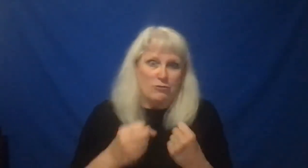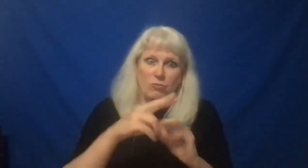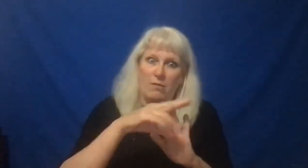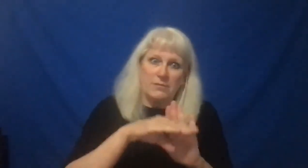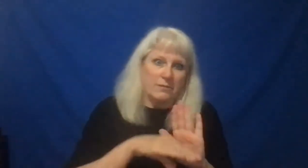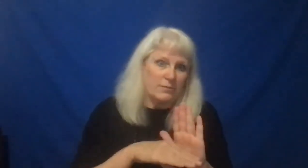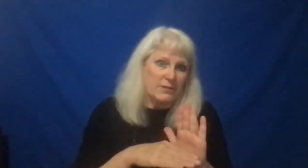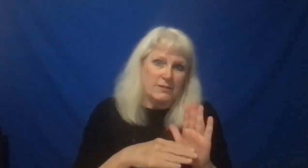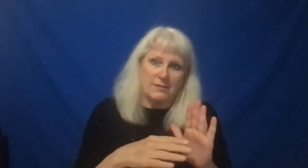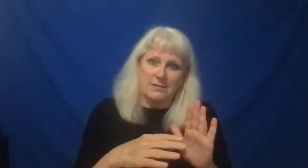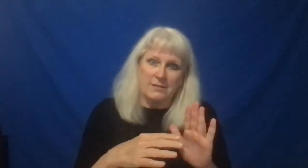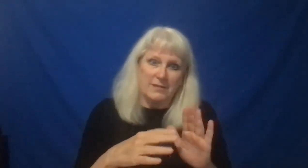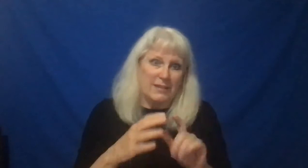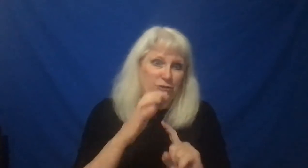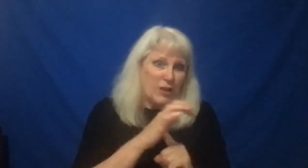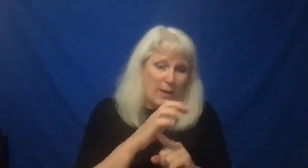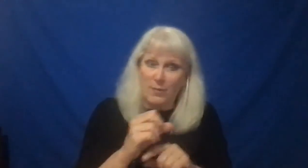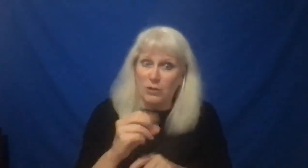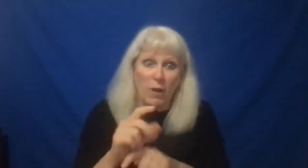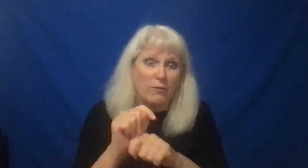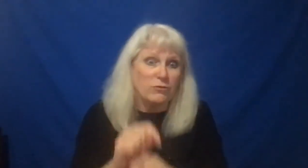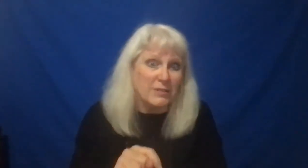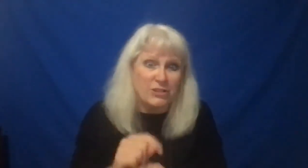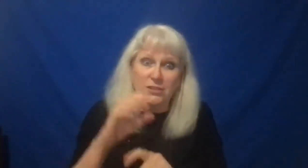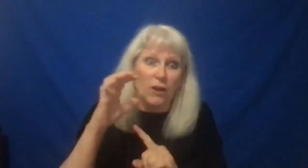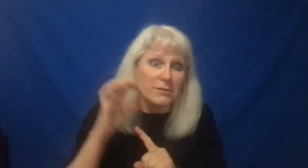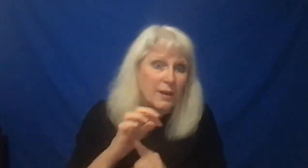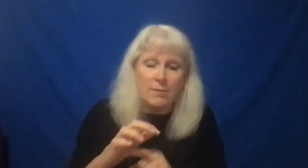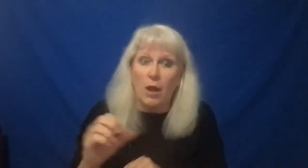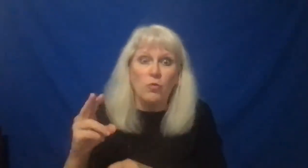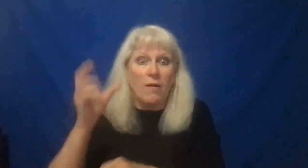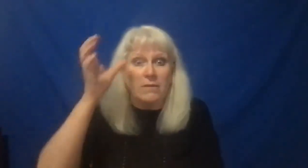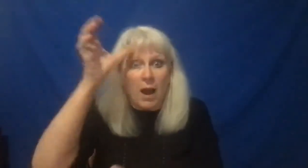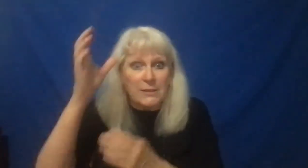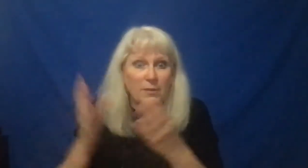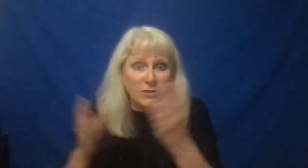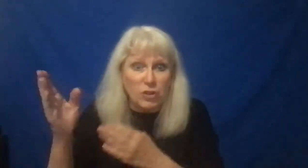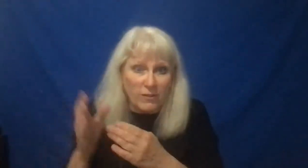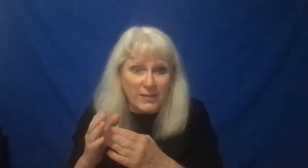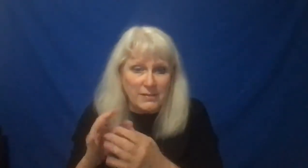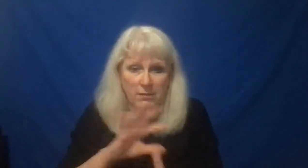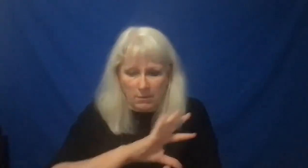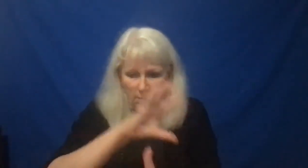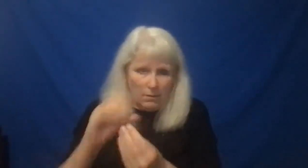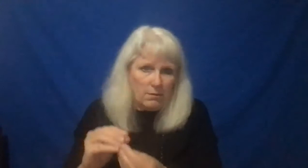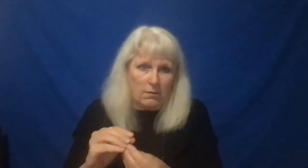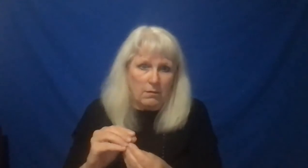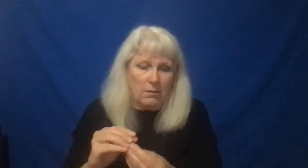the 12 traditions, the 12 concepts, reaching out to the suffering alcoholic, and all of that, as Bill W.